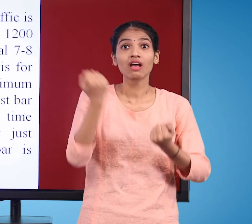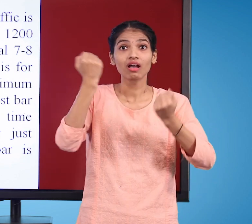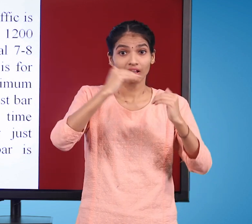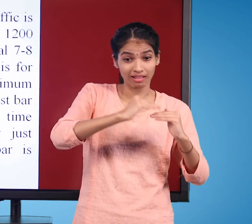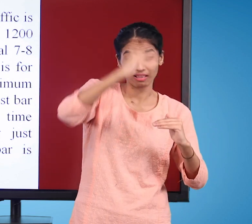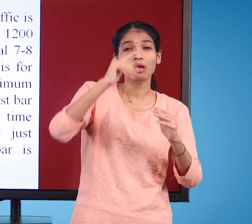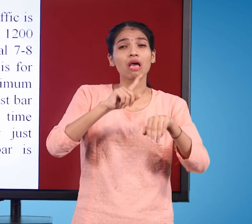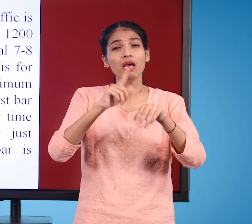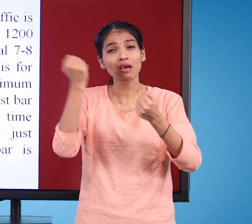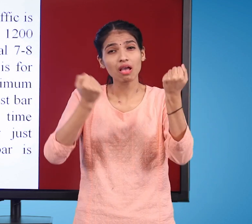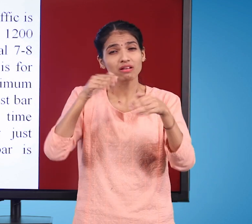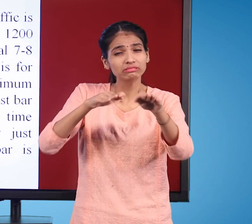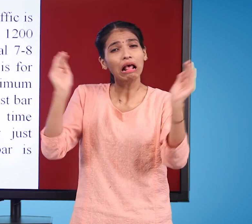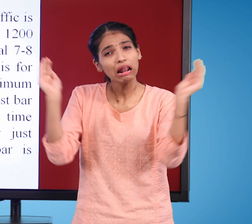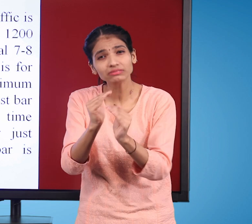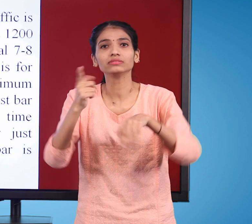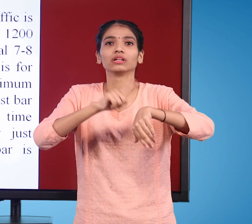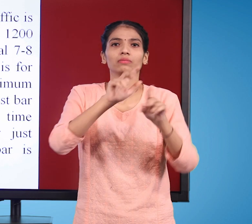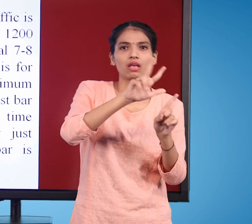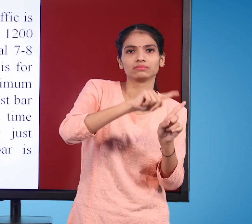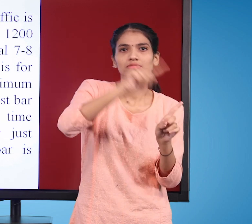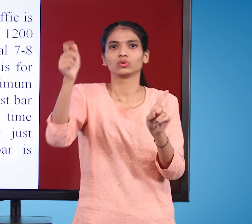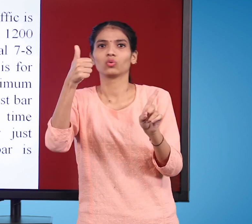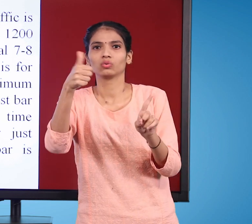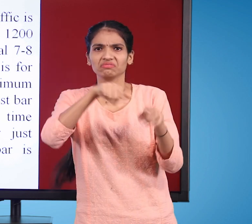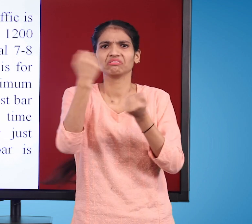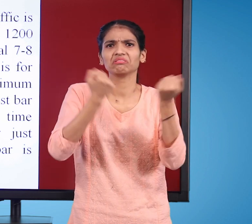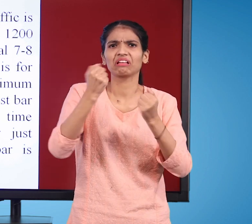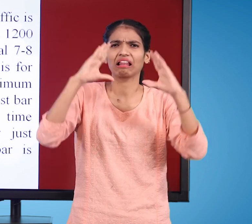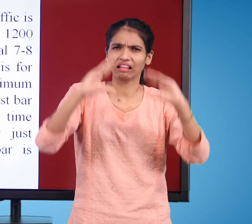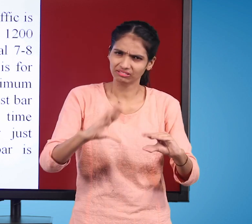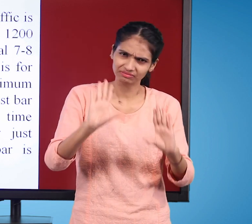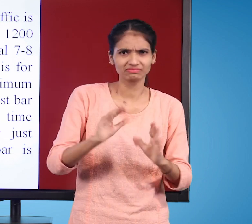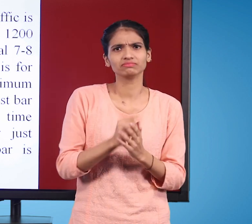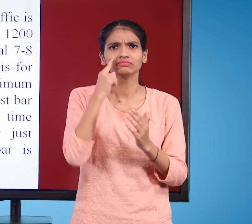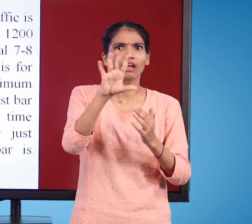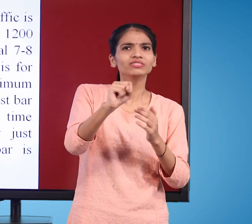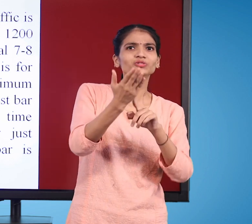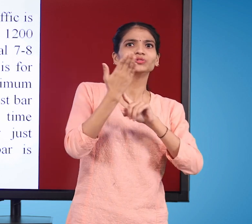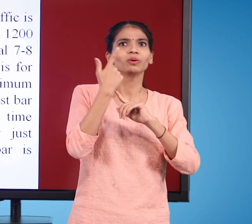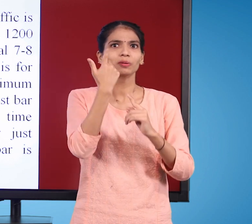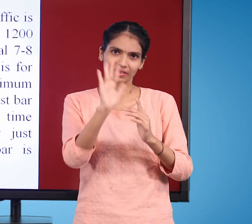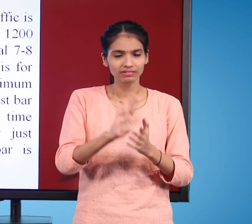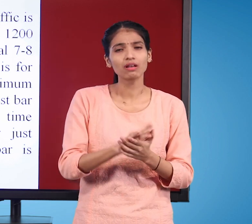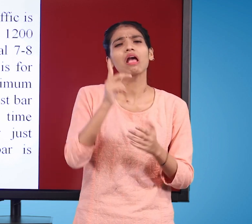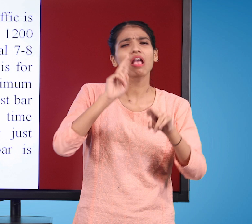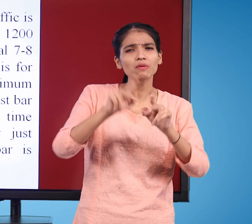minimum traffic is shown by the smallest bar, that is 100 vehicles for the time interval 6 to 7 a.m. The